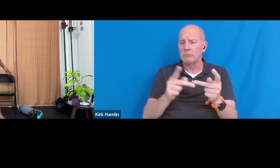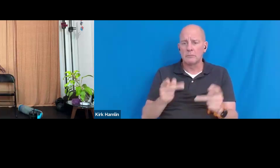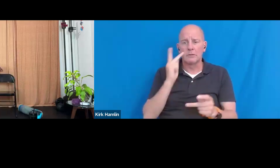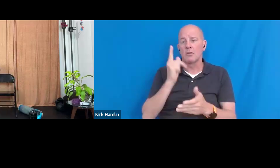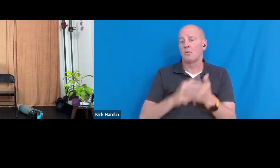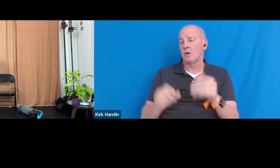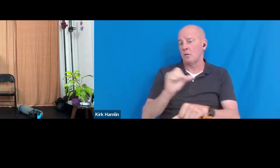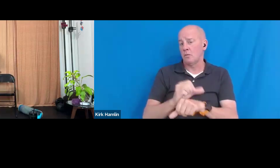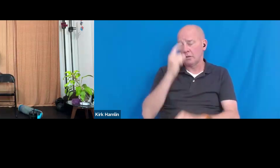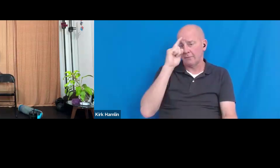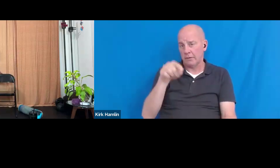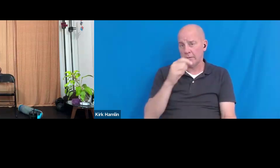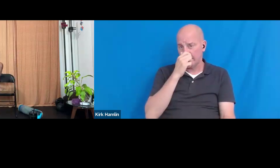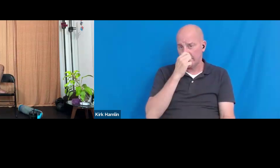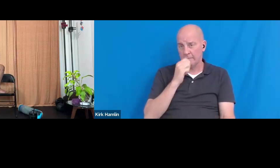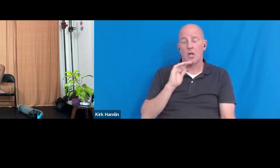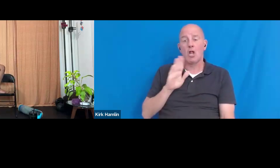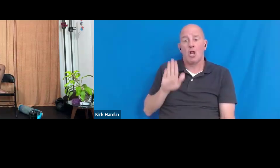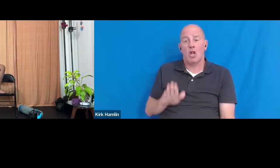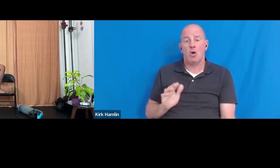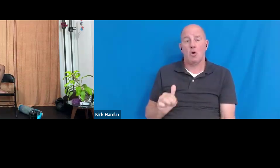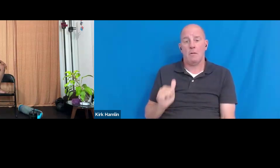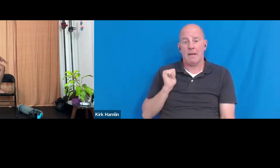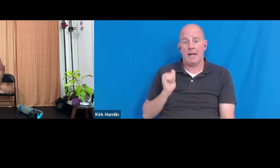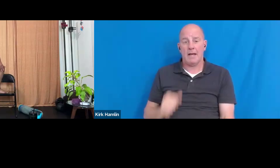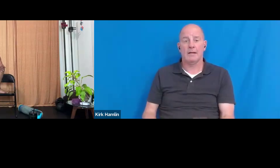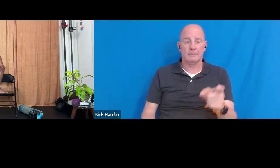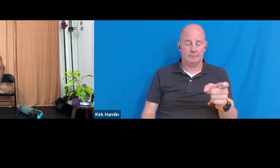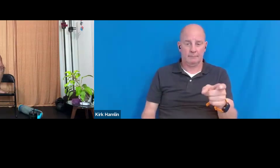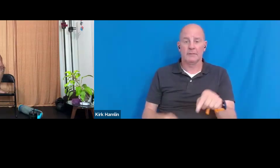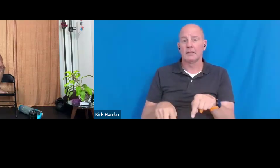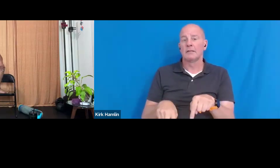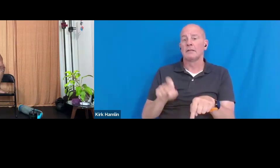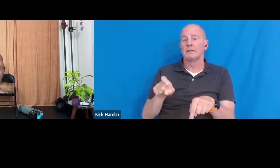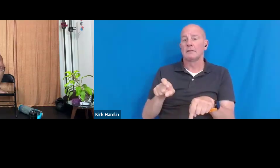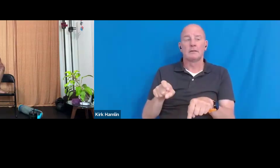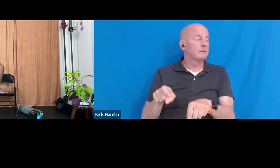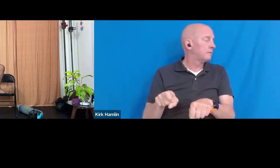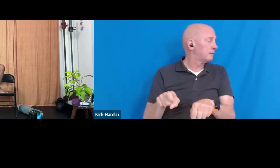if you want that same low back kind of feeling, then getting your leg up high might get you there.